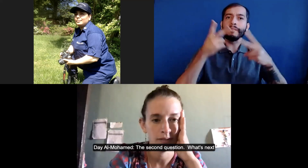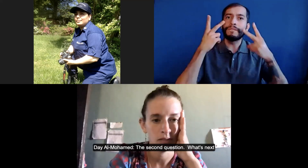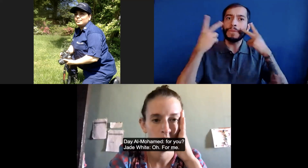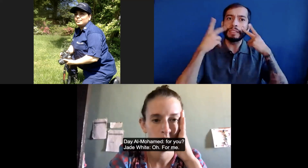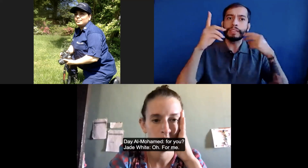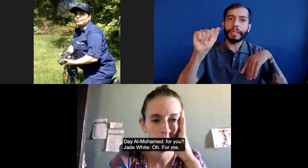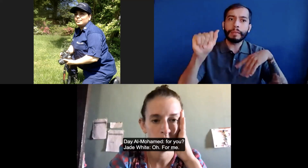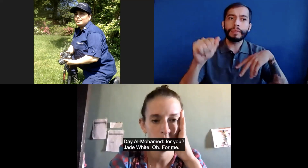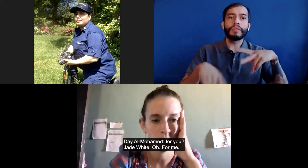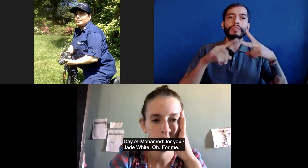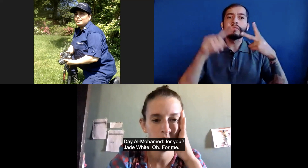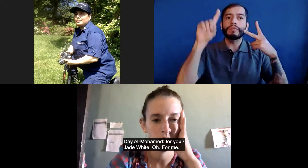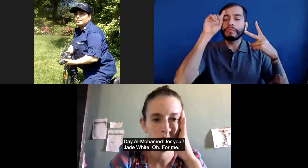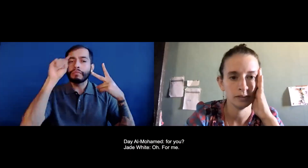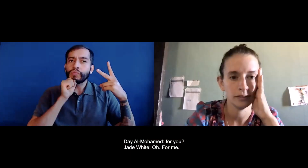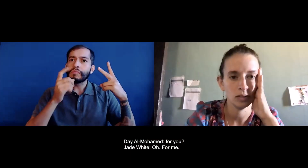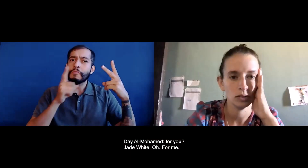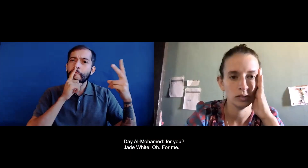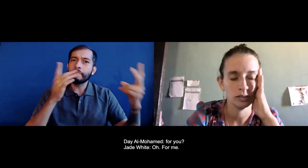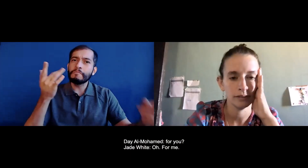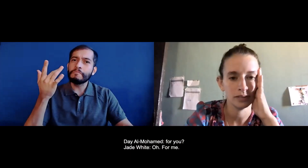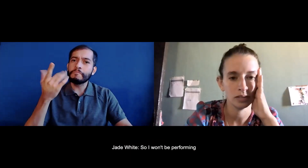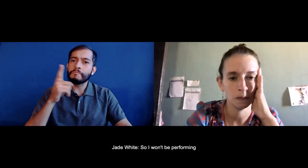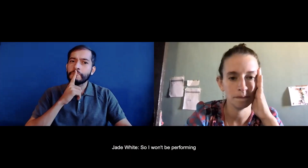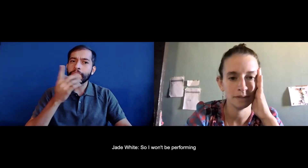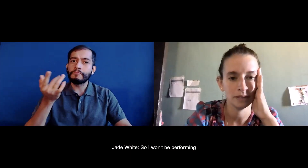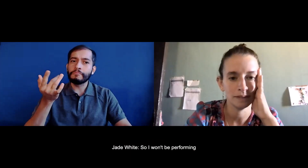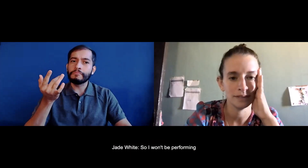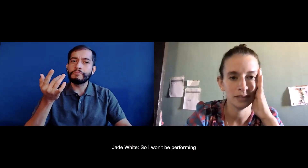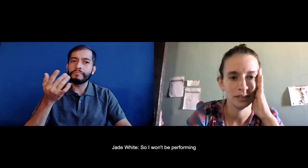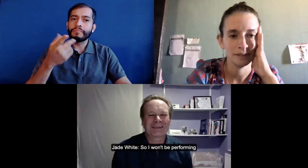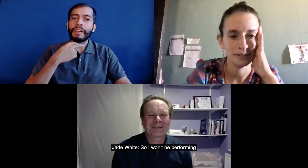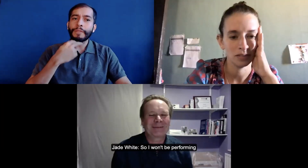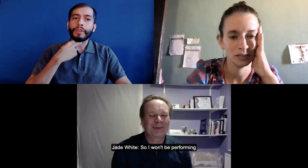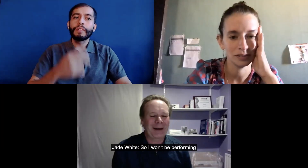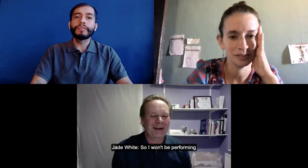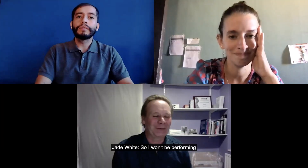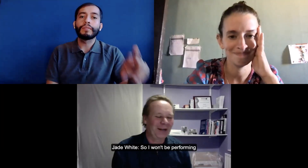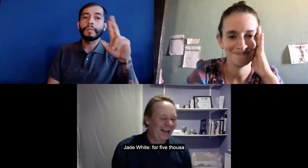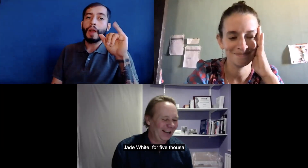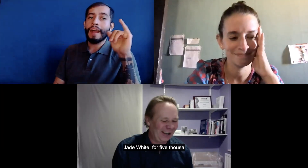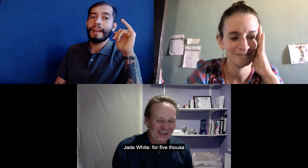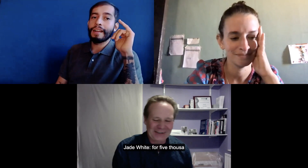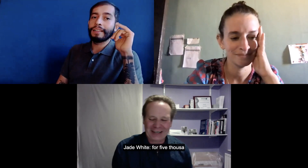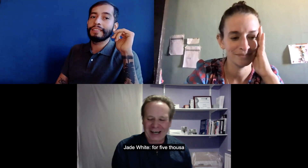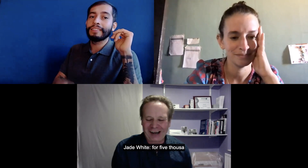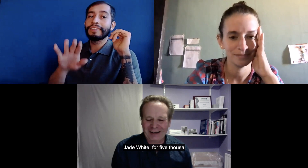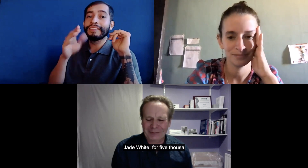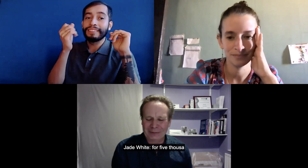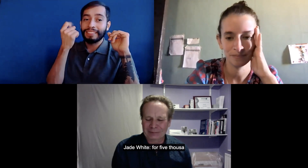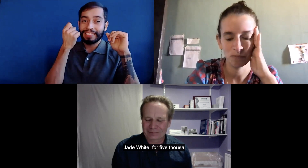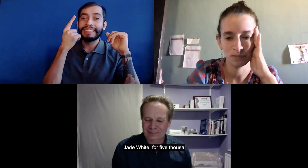Okay, so Emily kind of warned me that this question was coming up just before panel, and